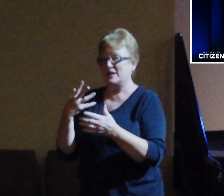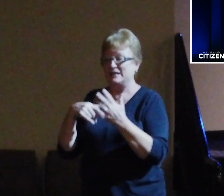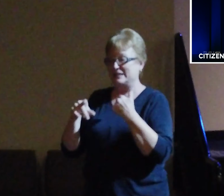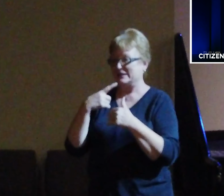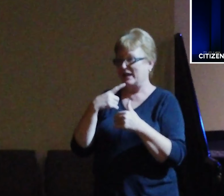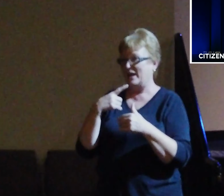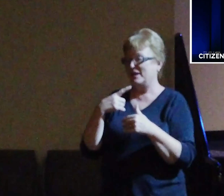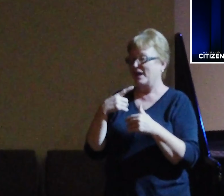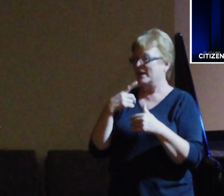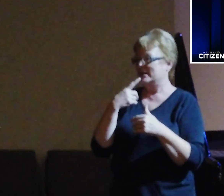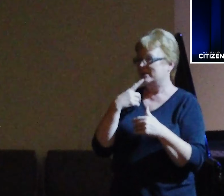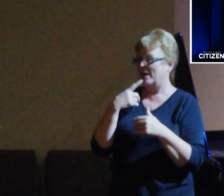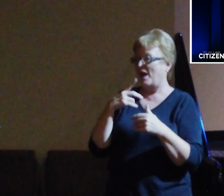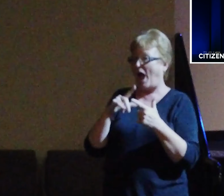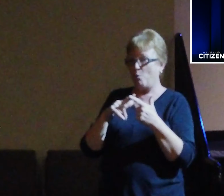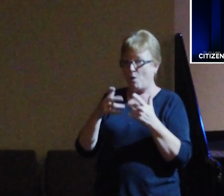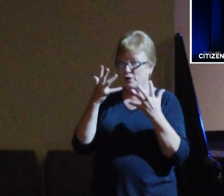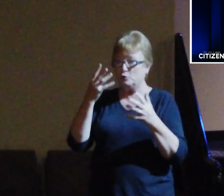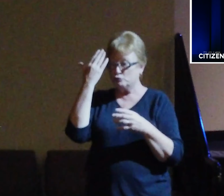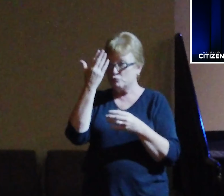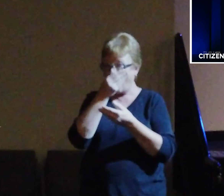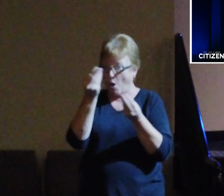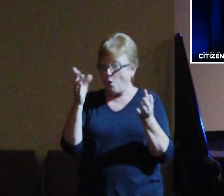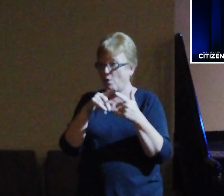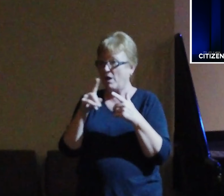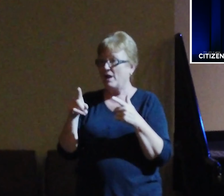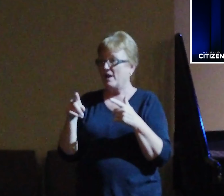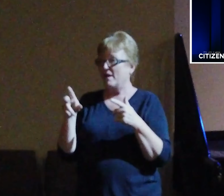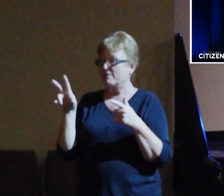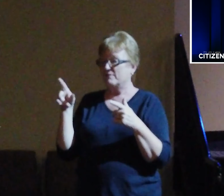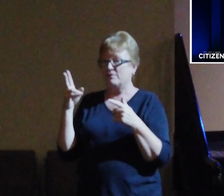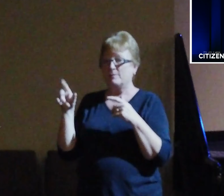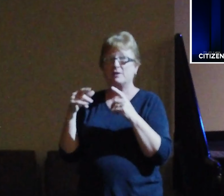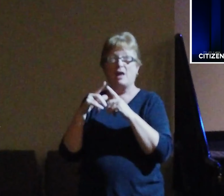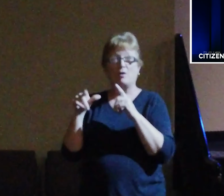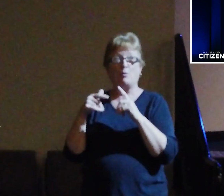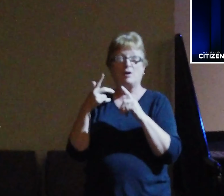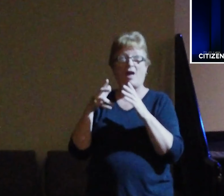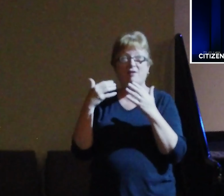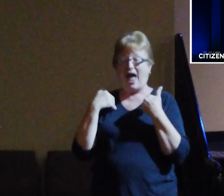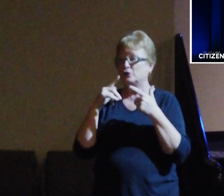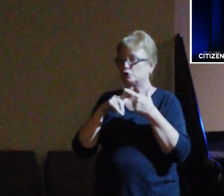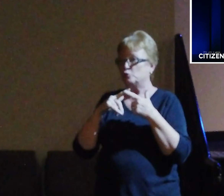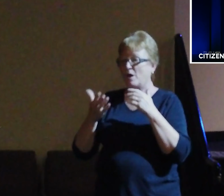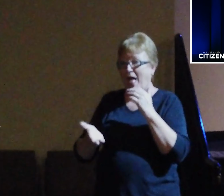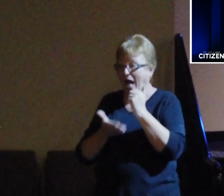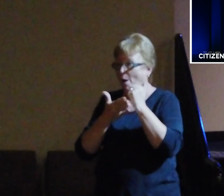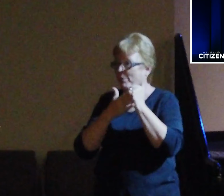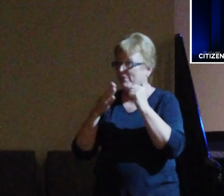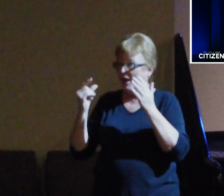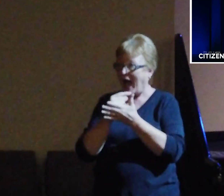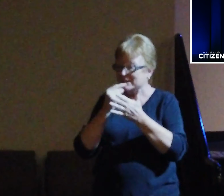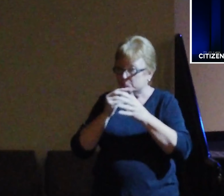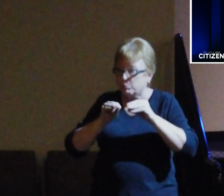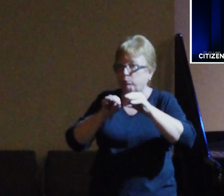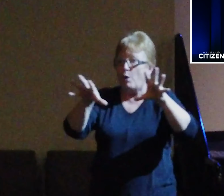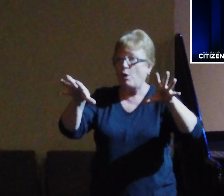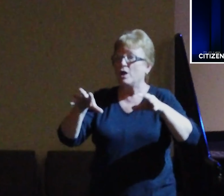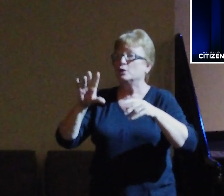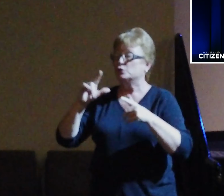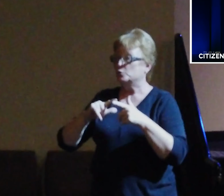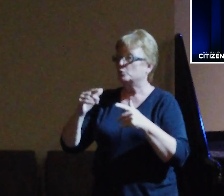in verse 12, I want you to know, brothers, that what has happened to me has really served to advance the gospel, so that it has